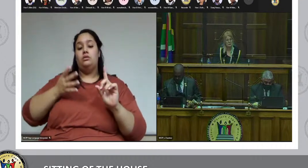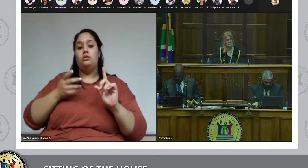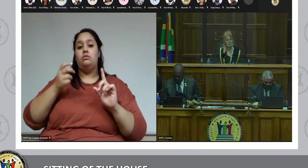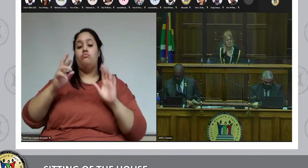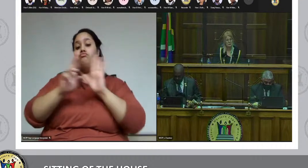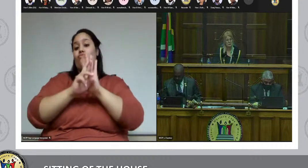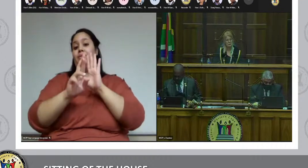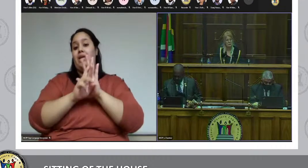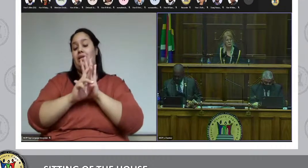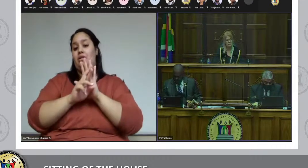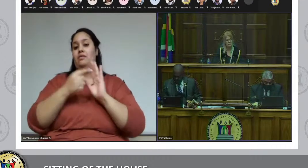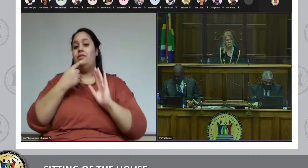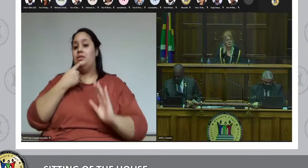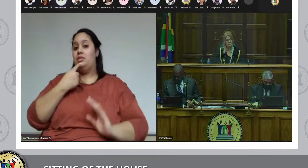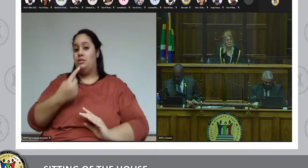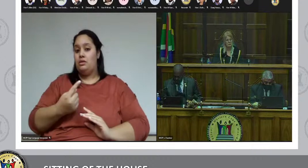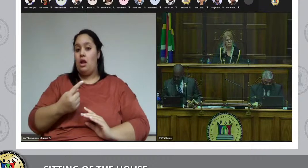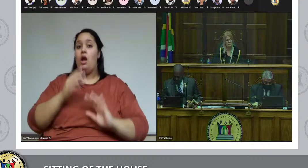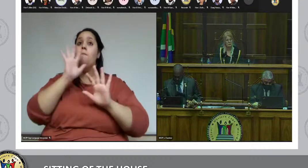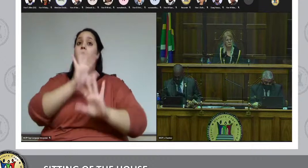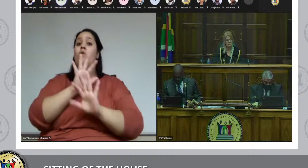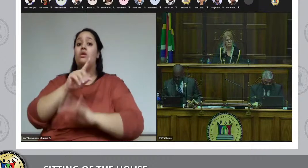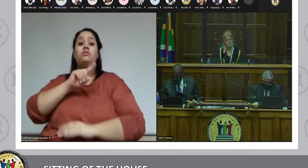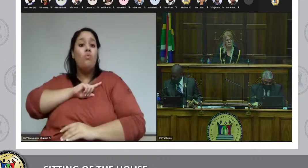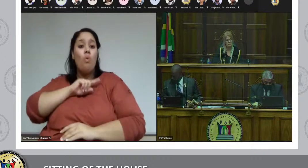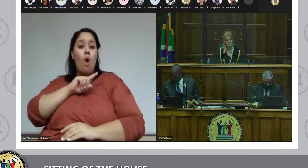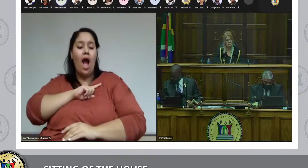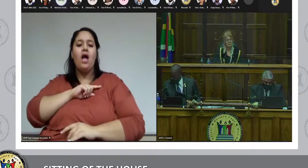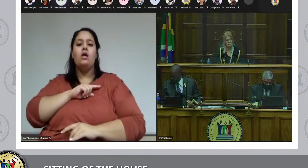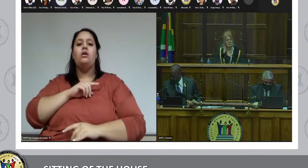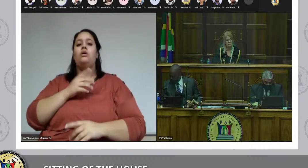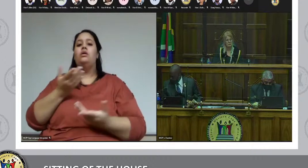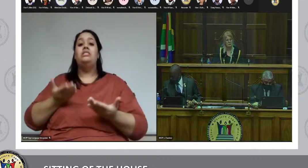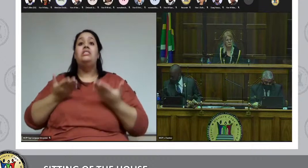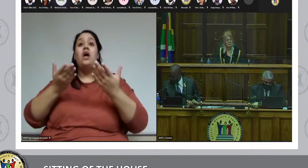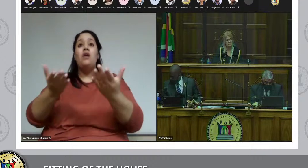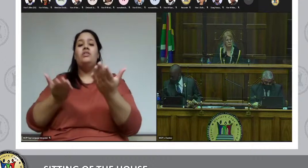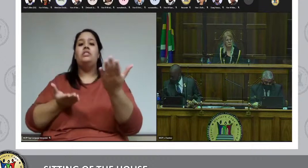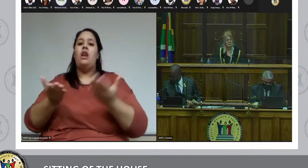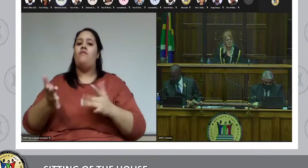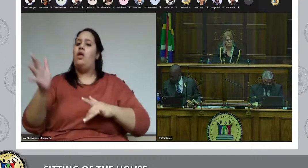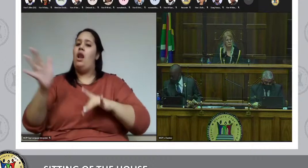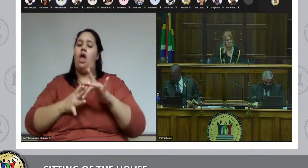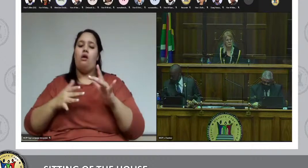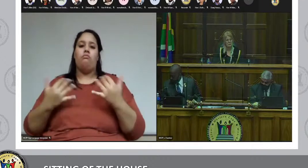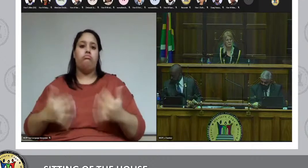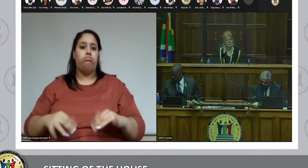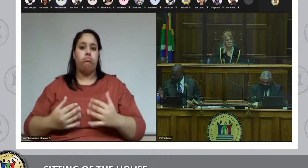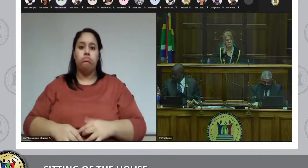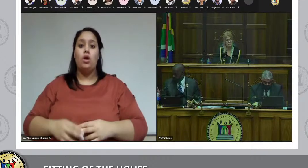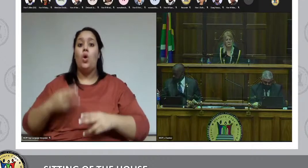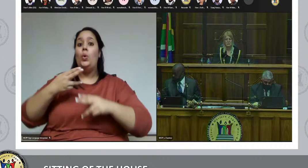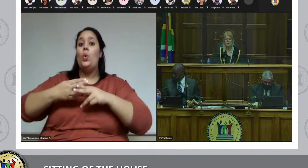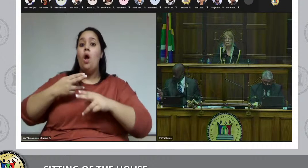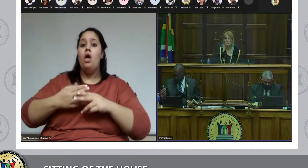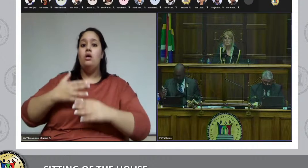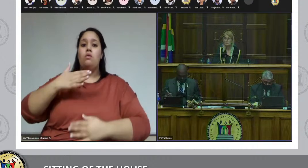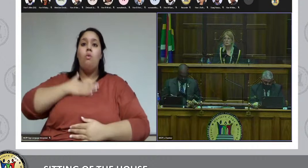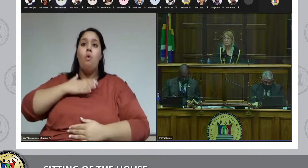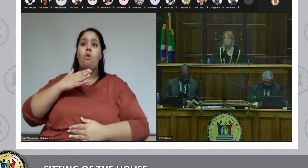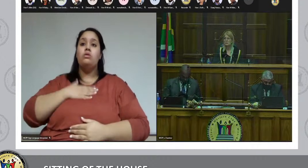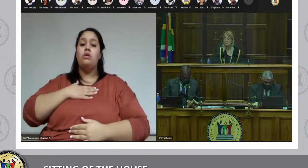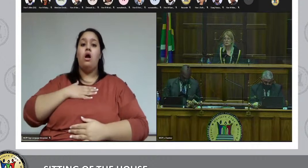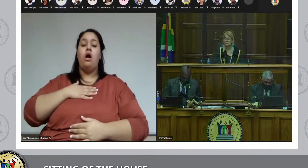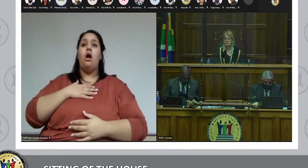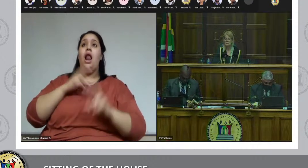are held because of a lack of service delivery. There are no toilets, no water, no electricity, and